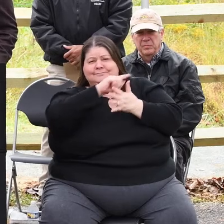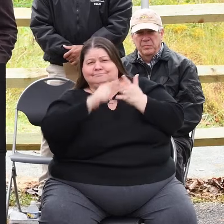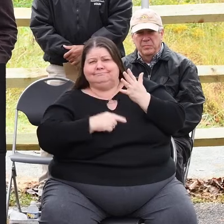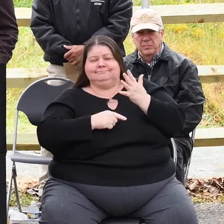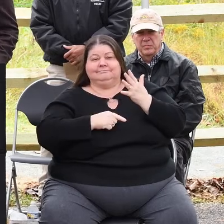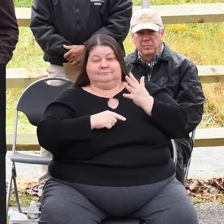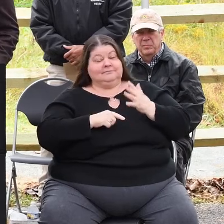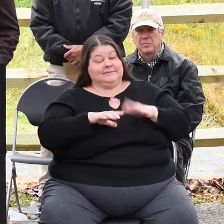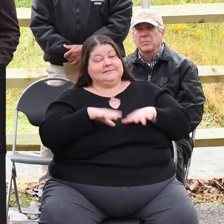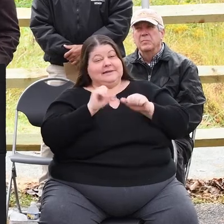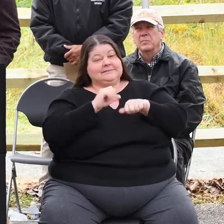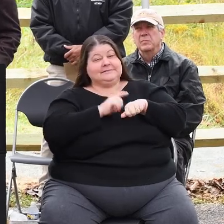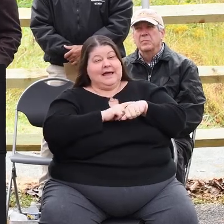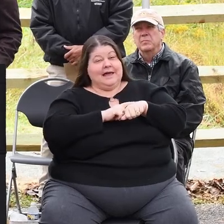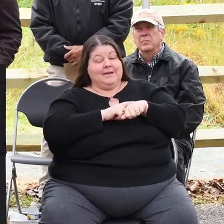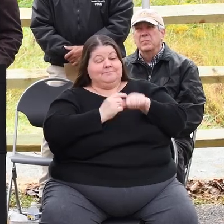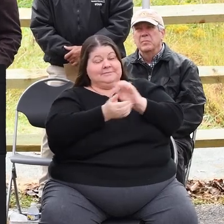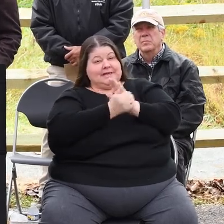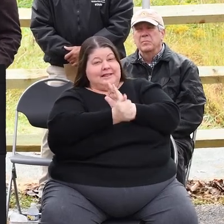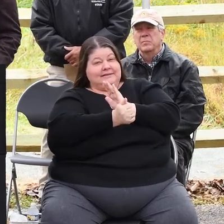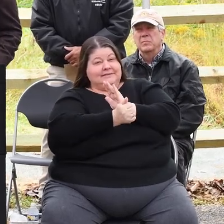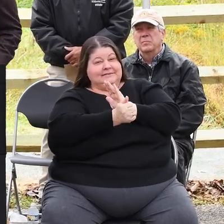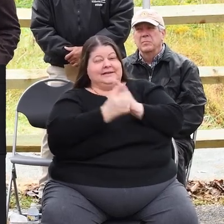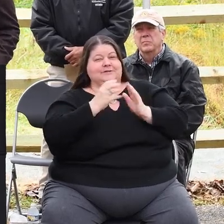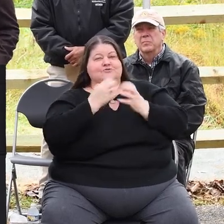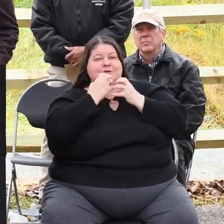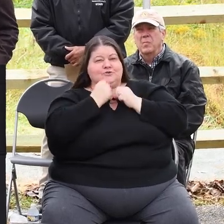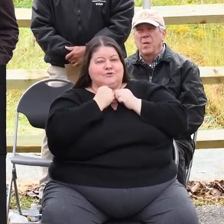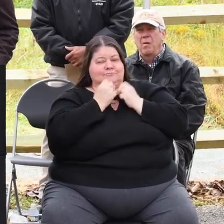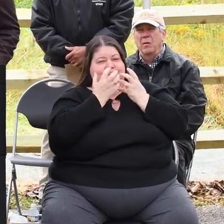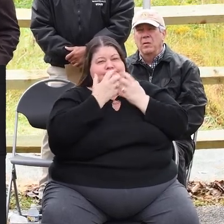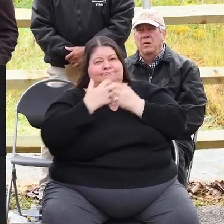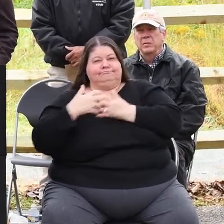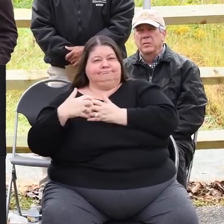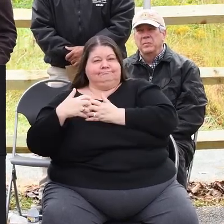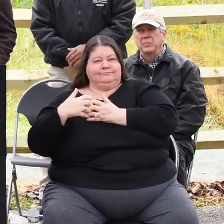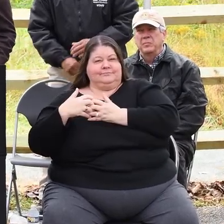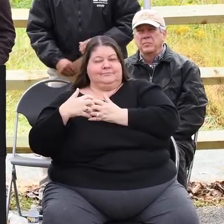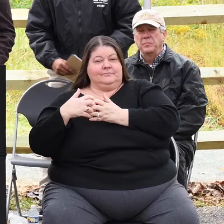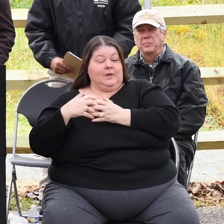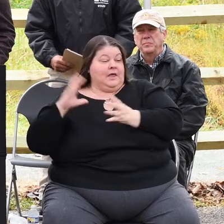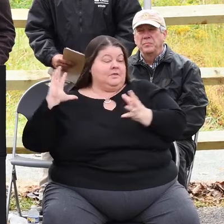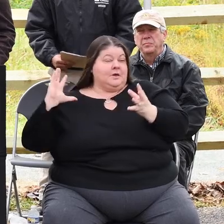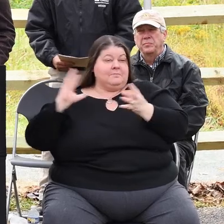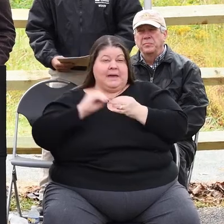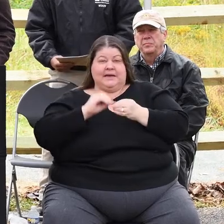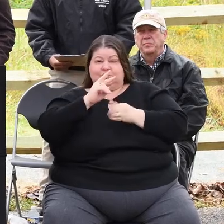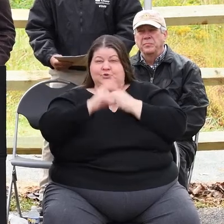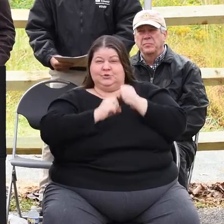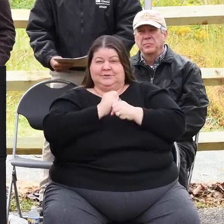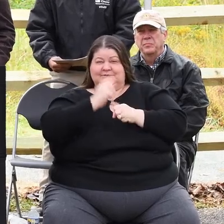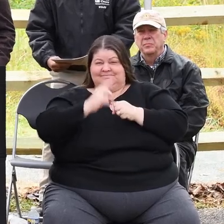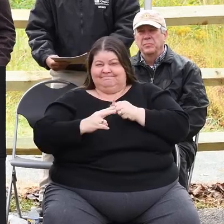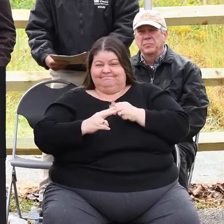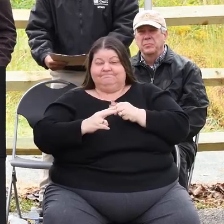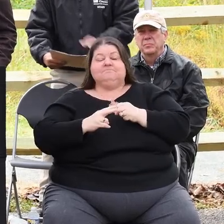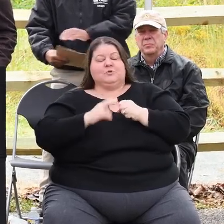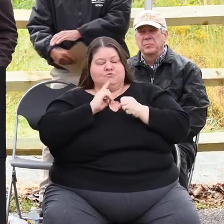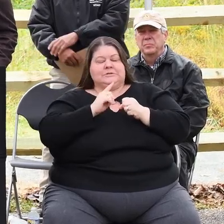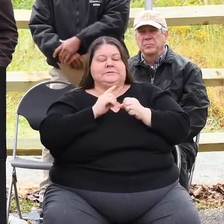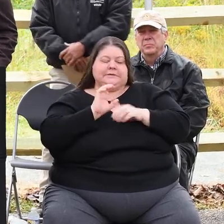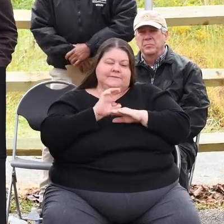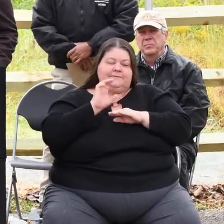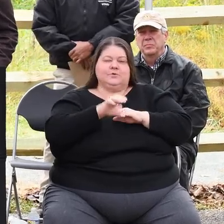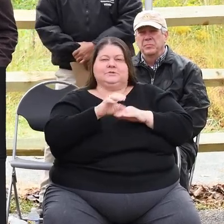take time, talent, and treasure. The past 2.5 years have reinforced the value of our parks and